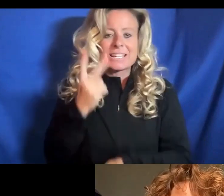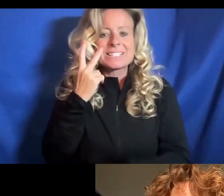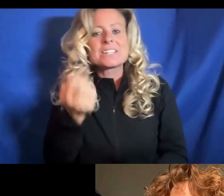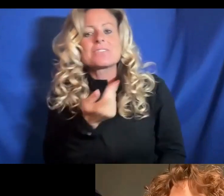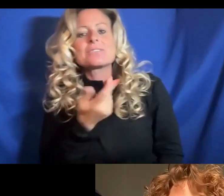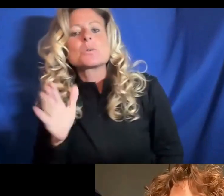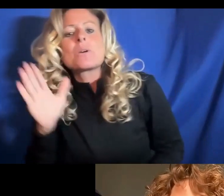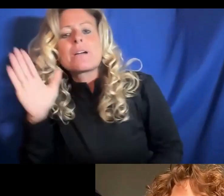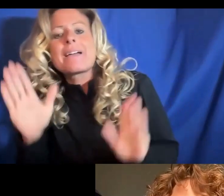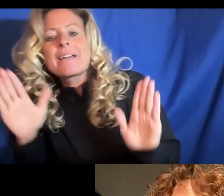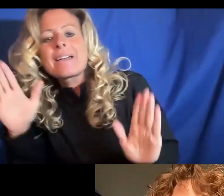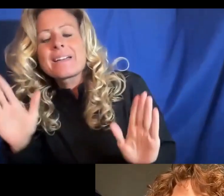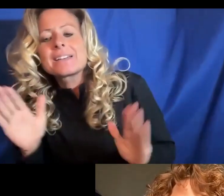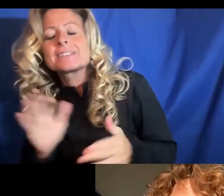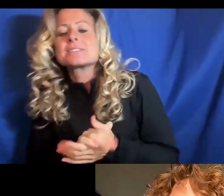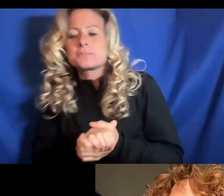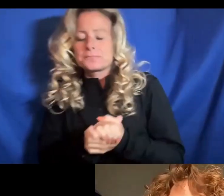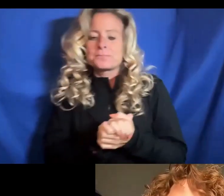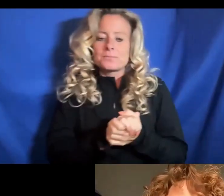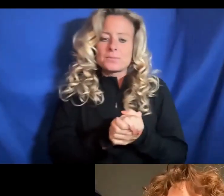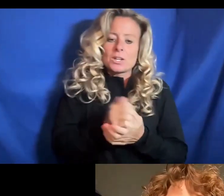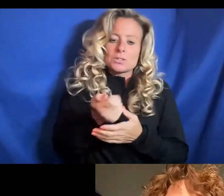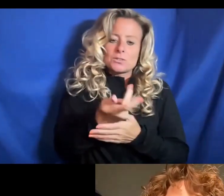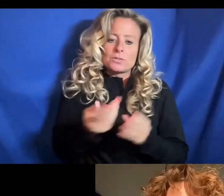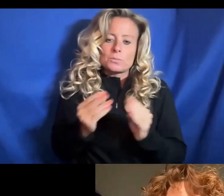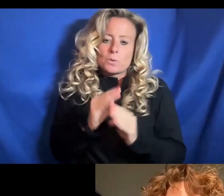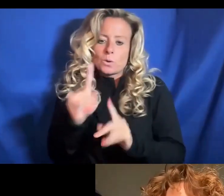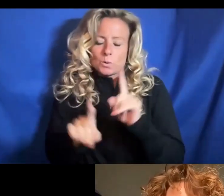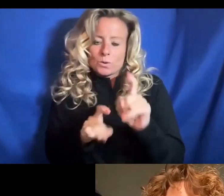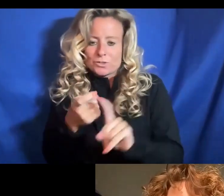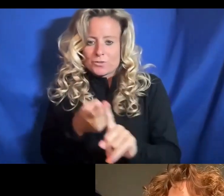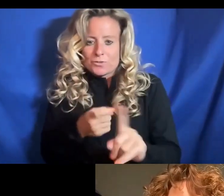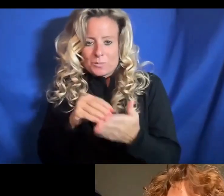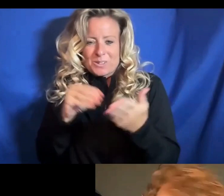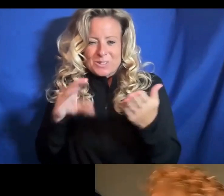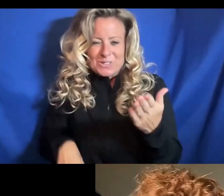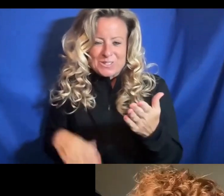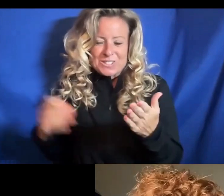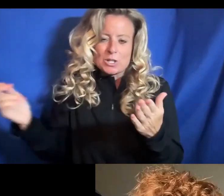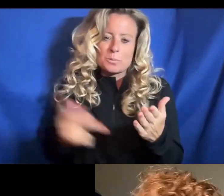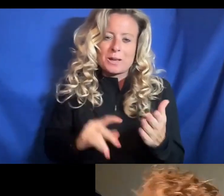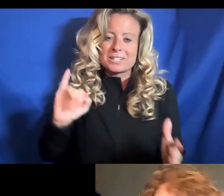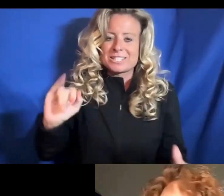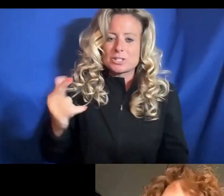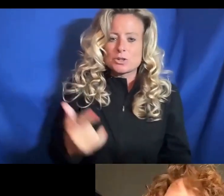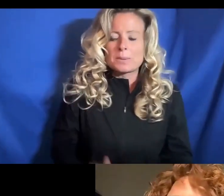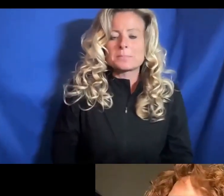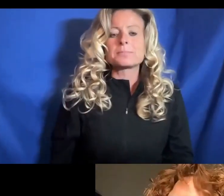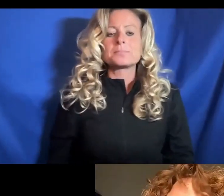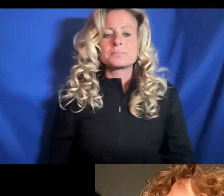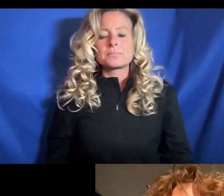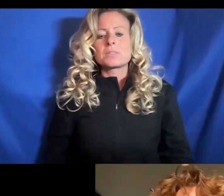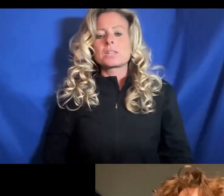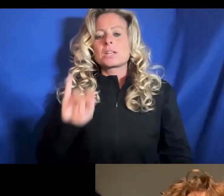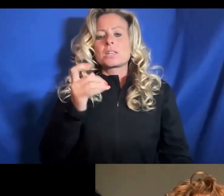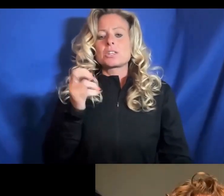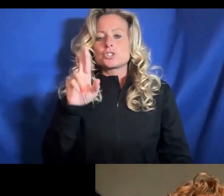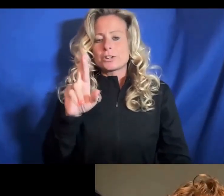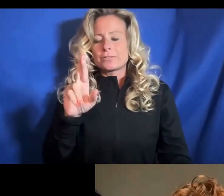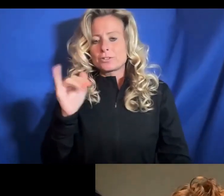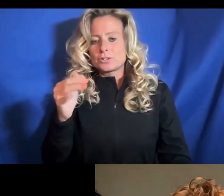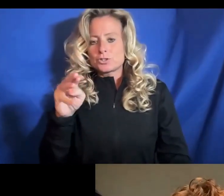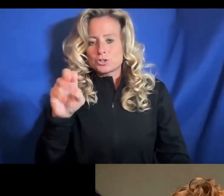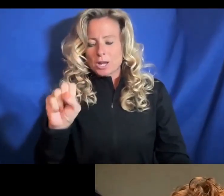Okay, so let me ask some more questions from the students. And I'll go back to the Instagram for this. Jennifer James Philbrick says,